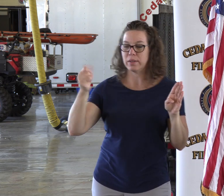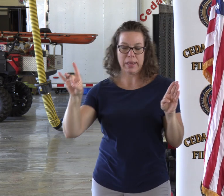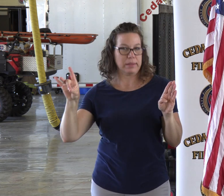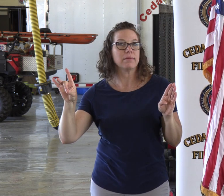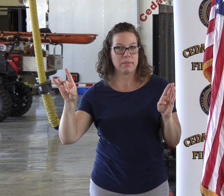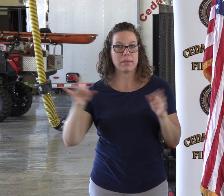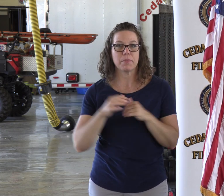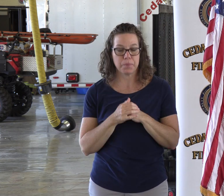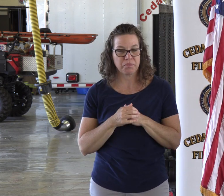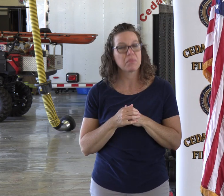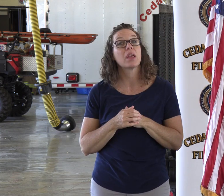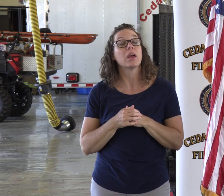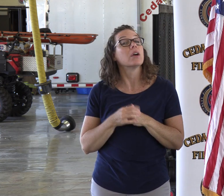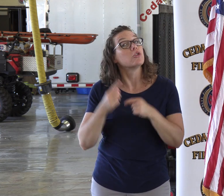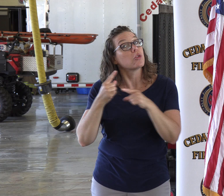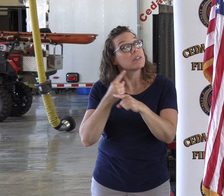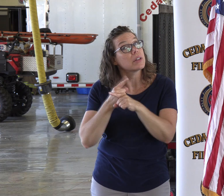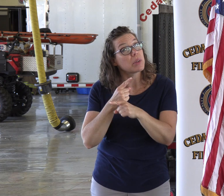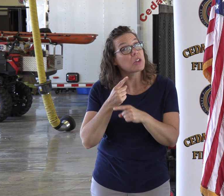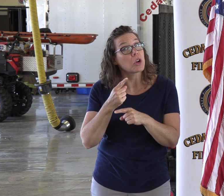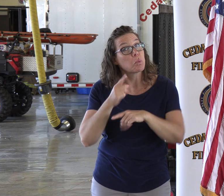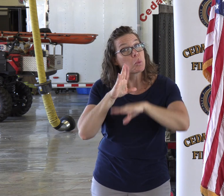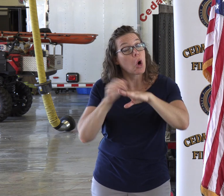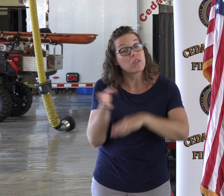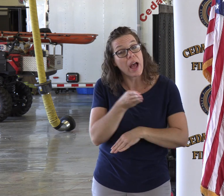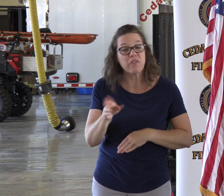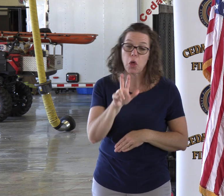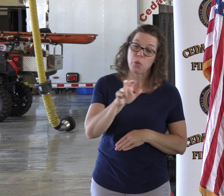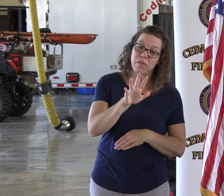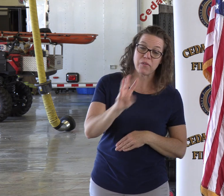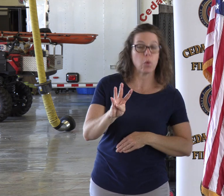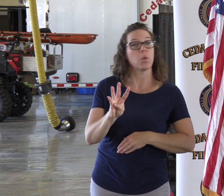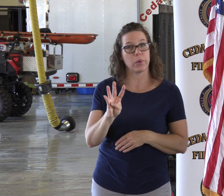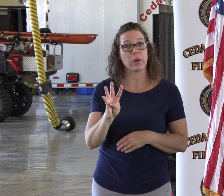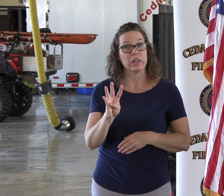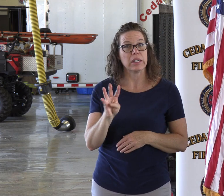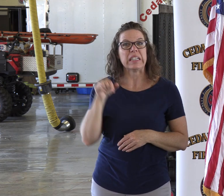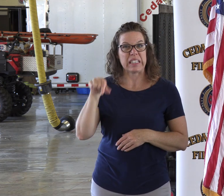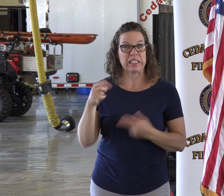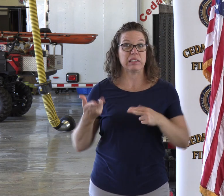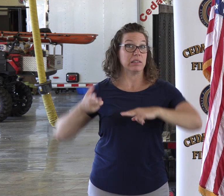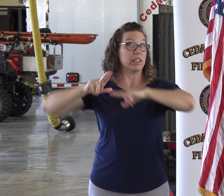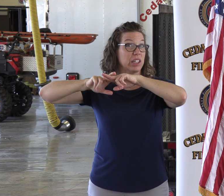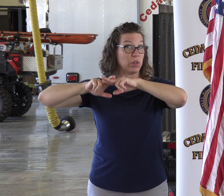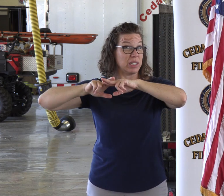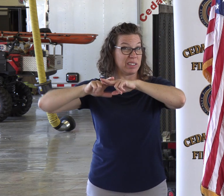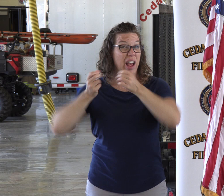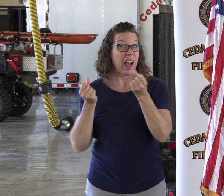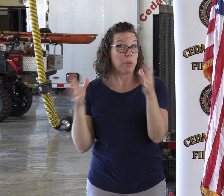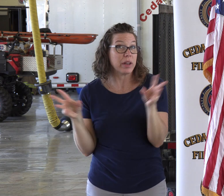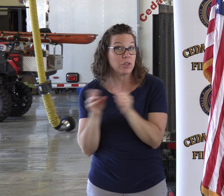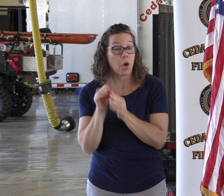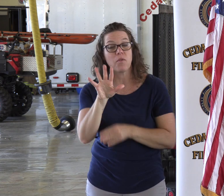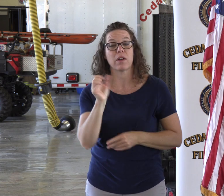18th. A typical period average of calls, 354, and this increased to 511